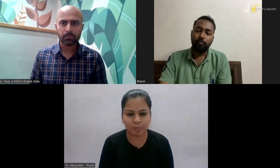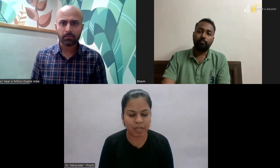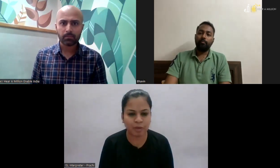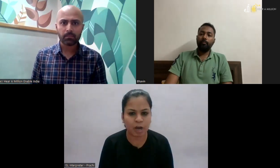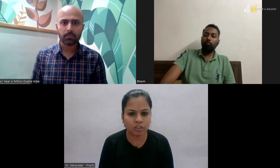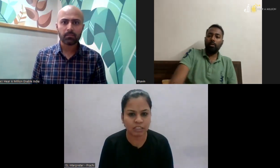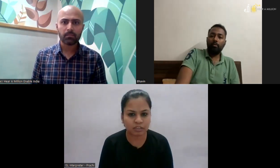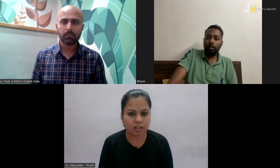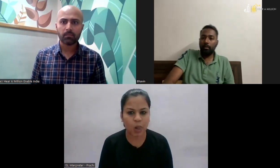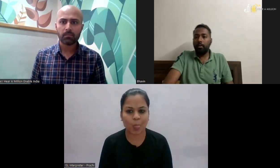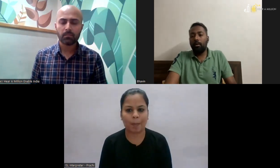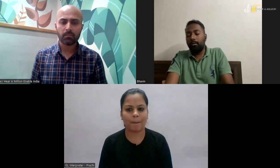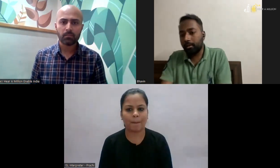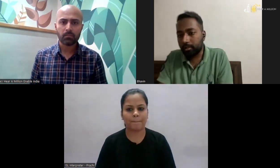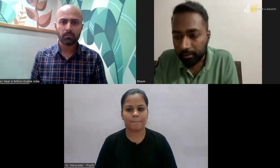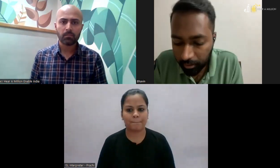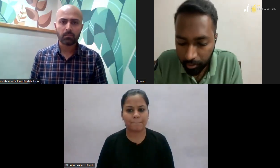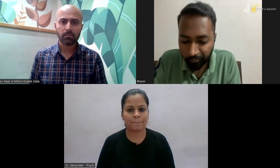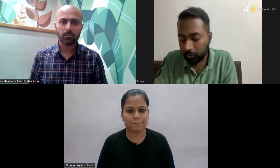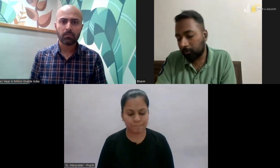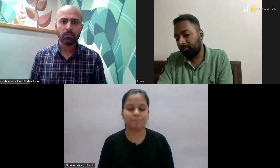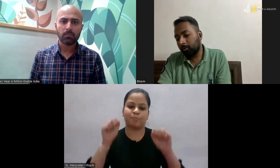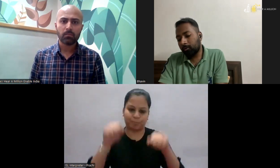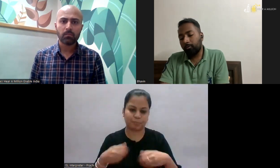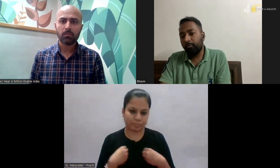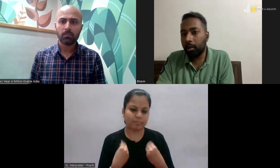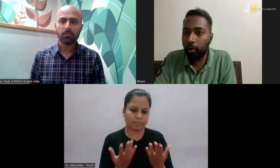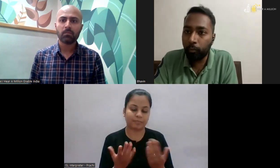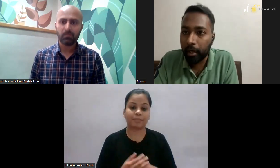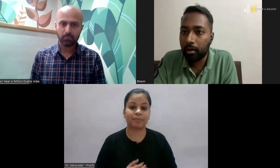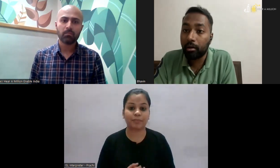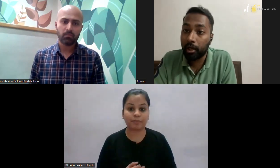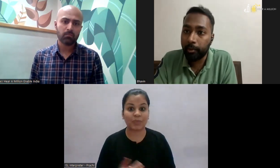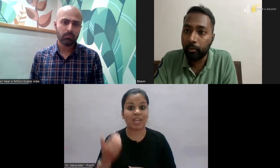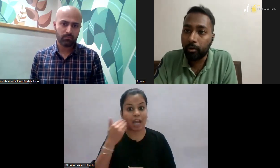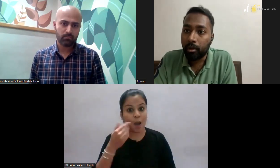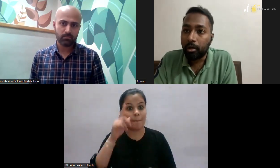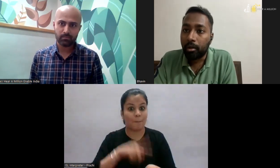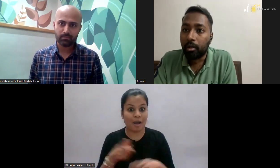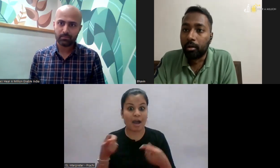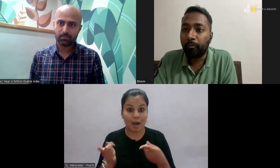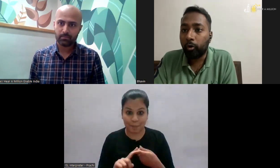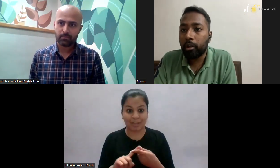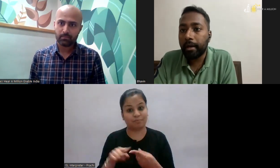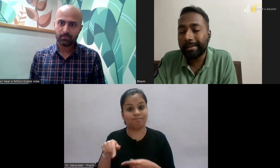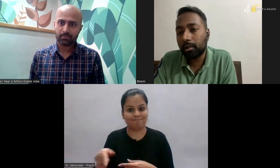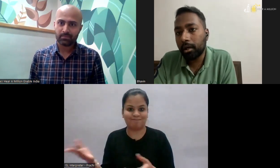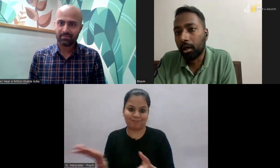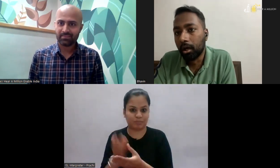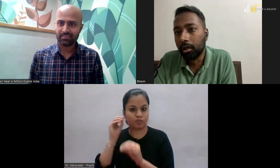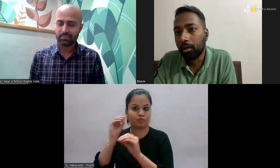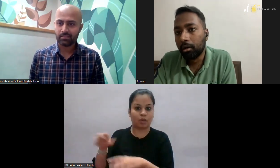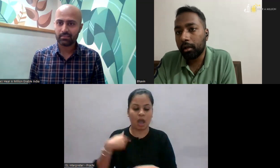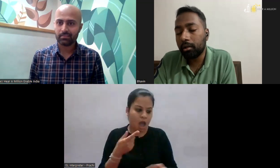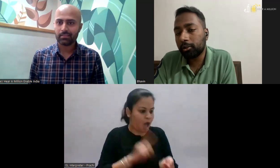please explain me about this? Yes, the first of all, when you made a claim for